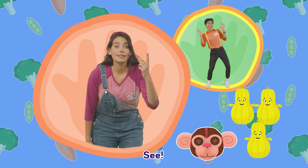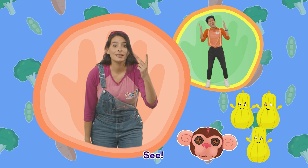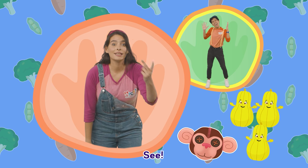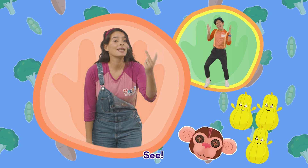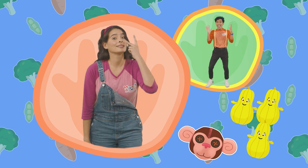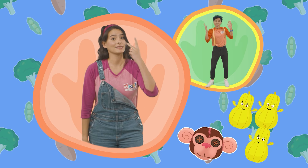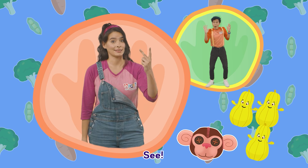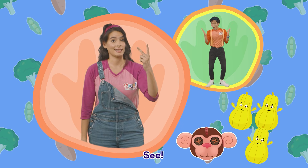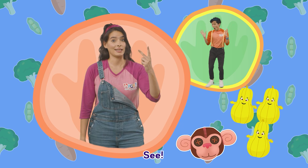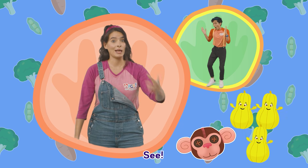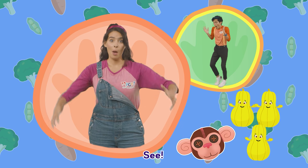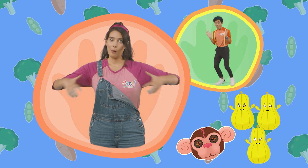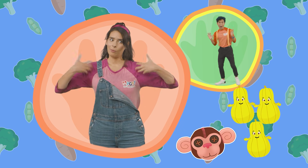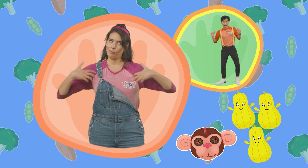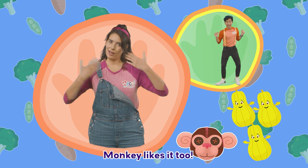See,